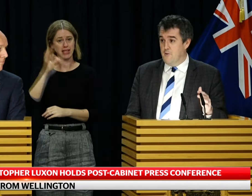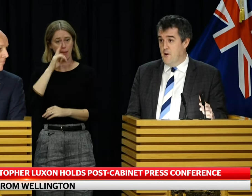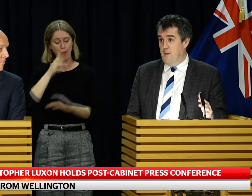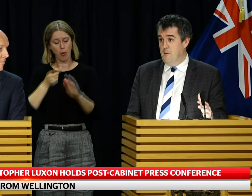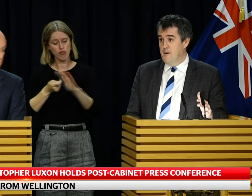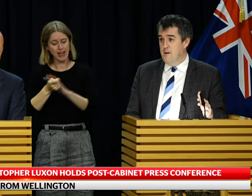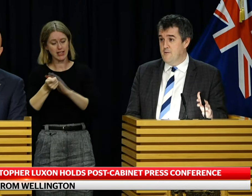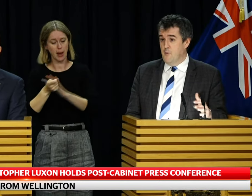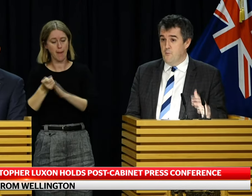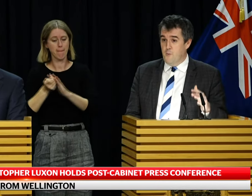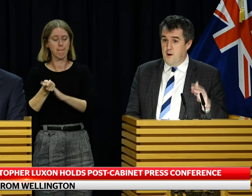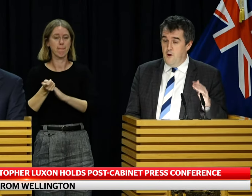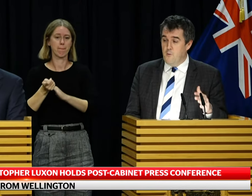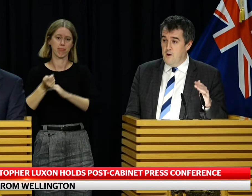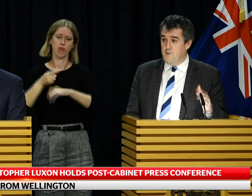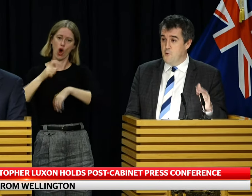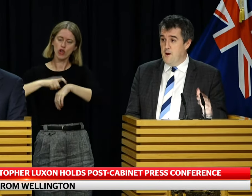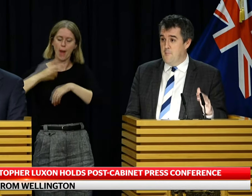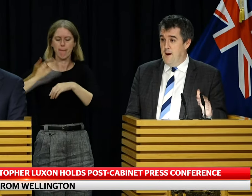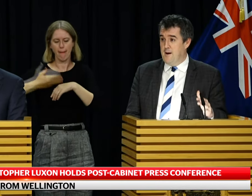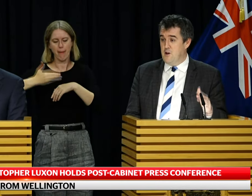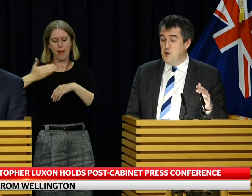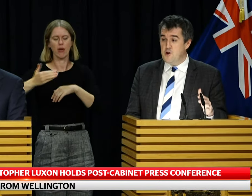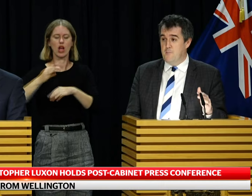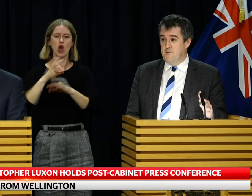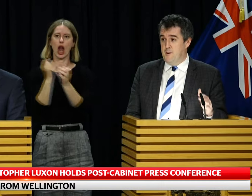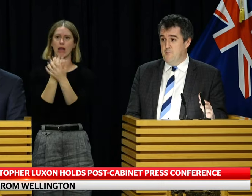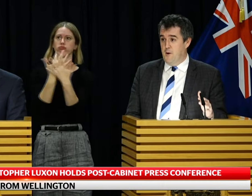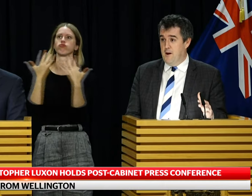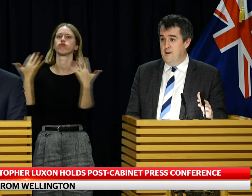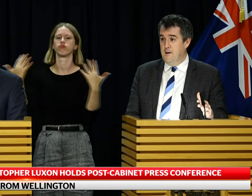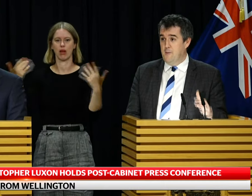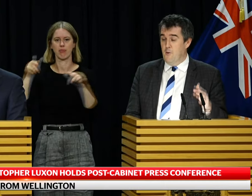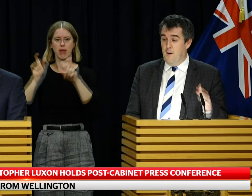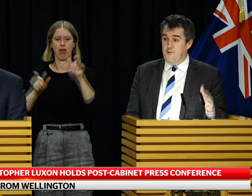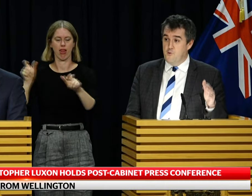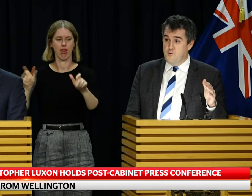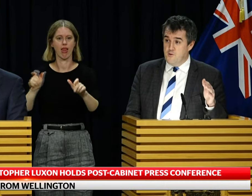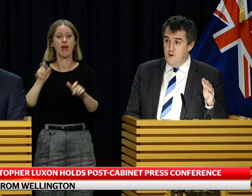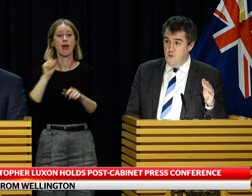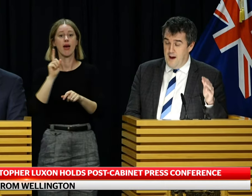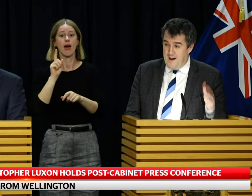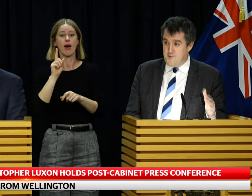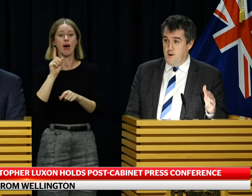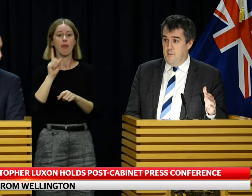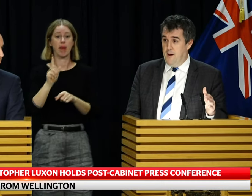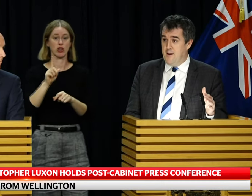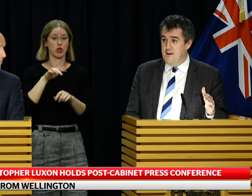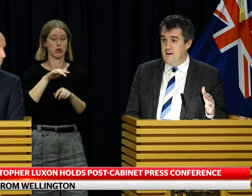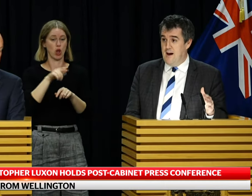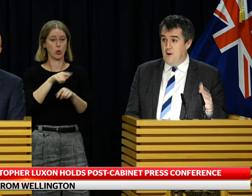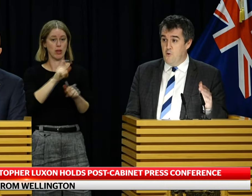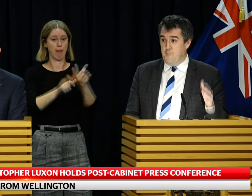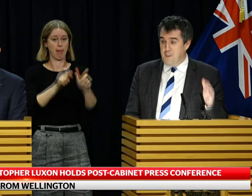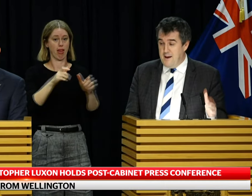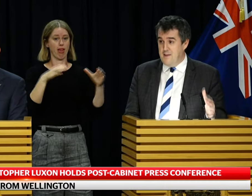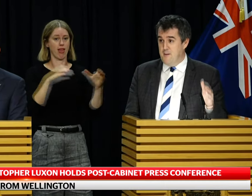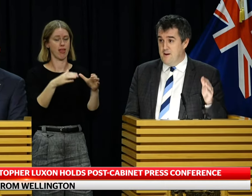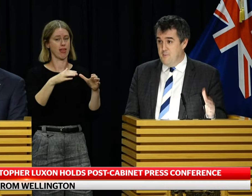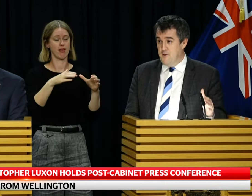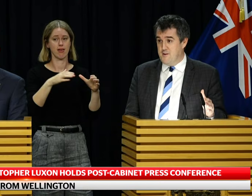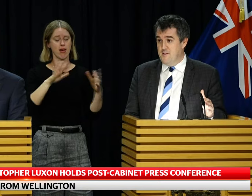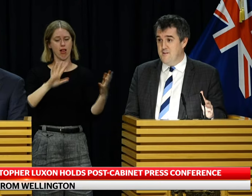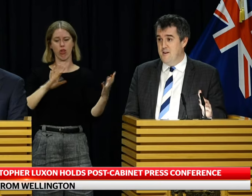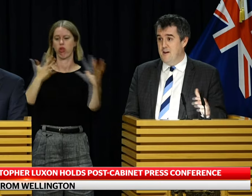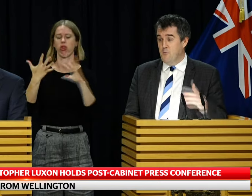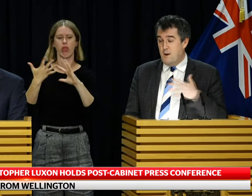their rent on time. Yeah. So we are not talking about huge numbers of people here, but the ones who we are talking about are causing mayhem